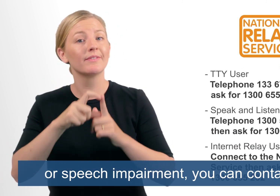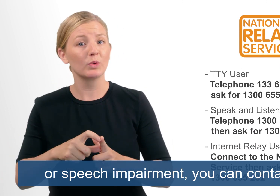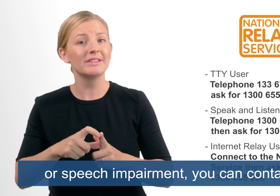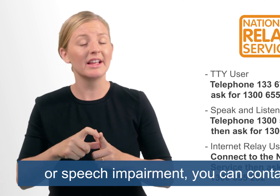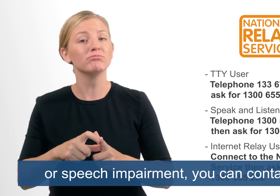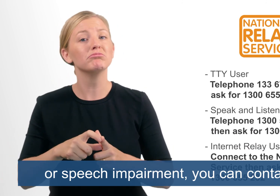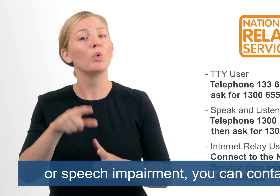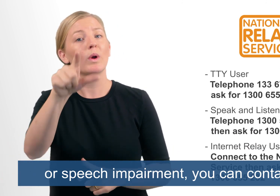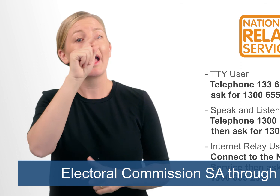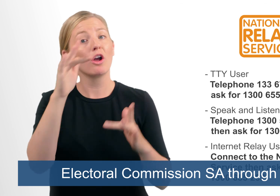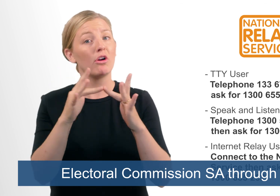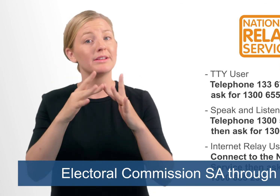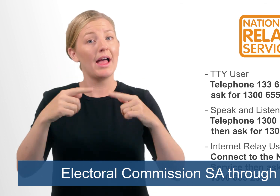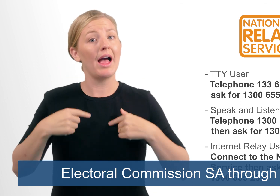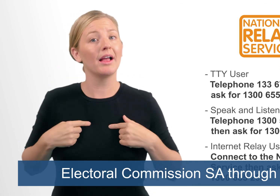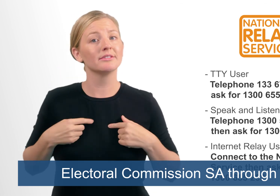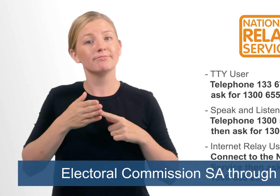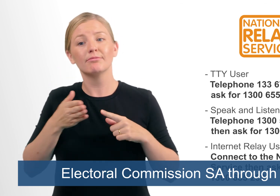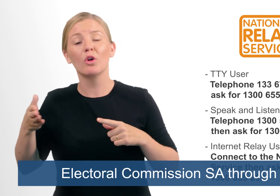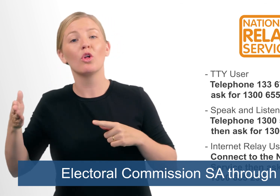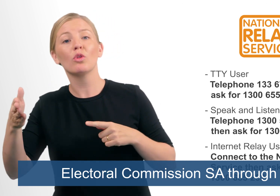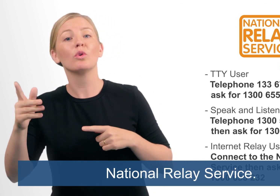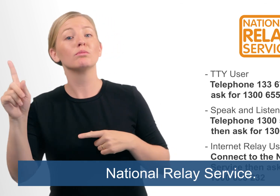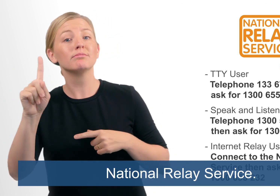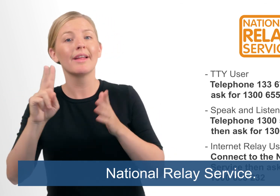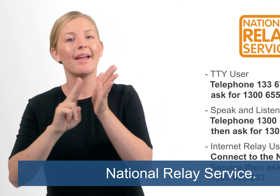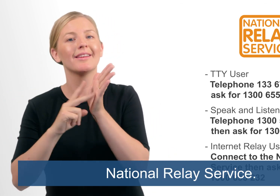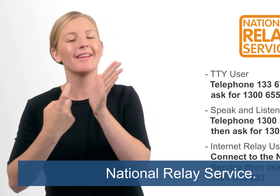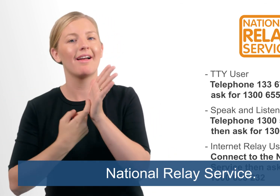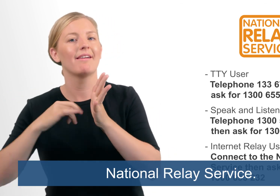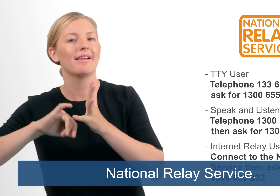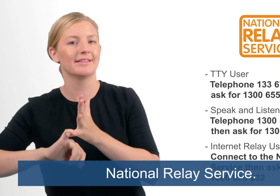you can contact the Electoral Commission SA through the National Relay Service.